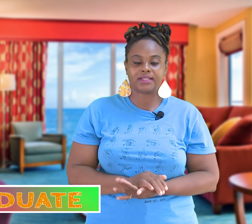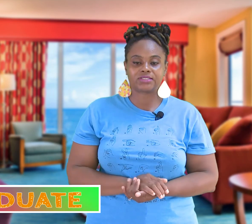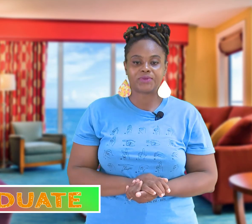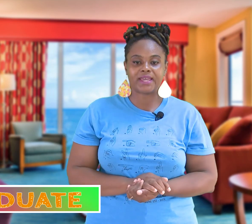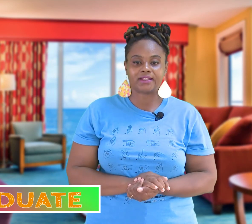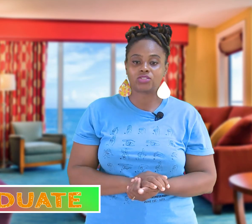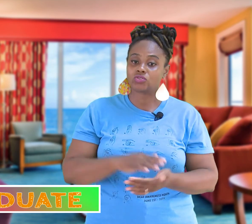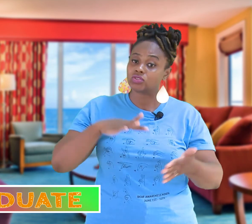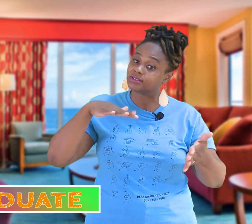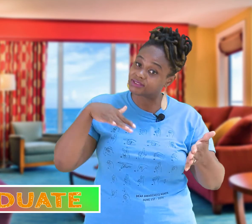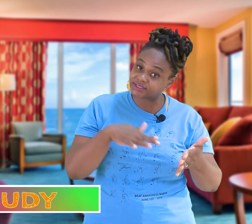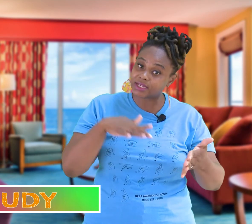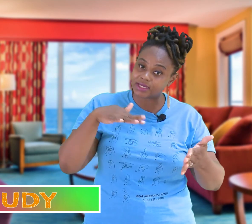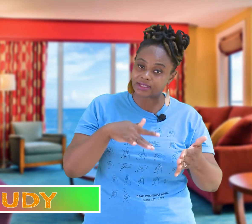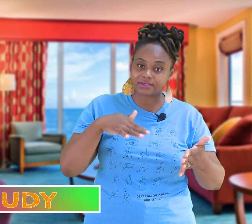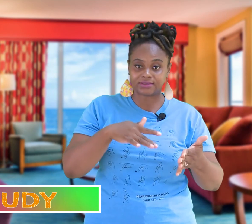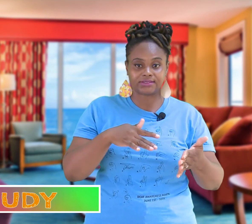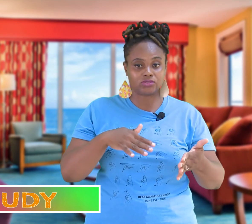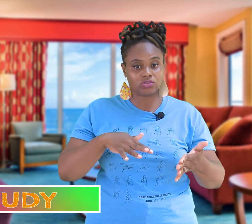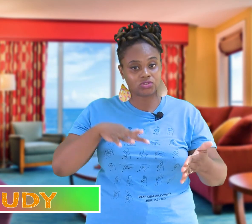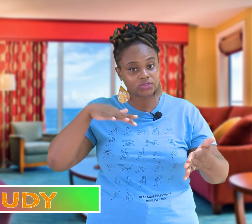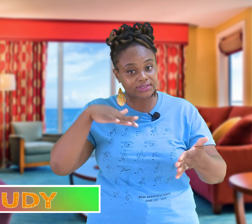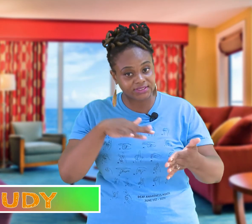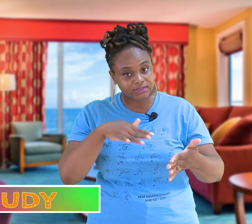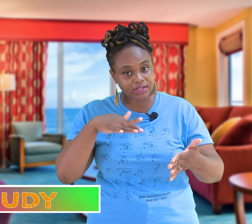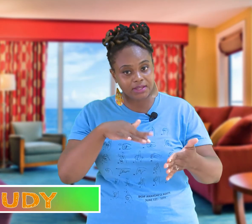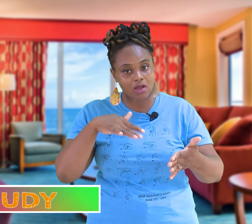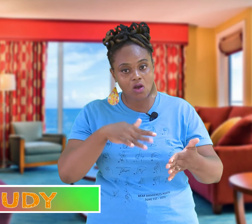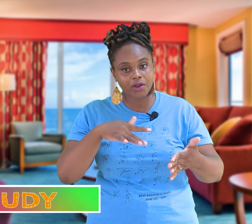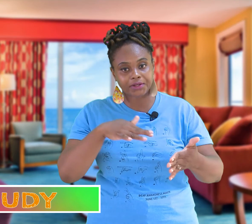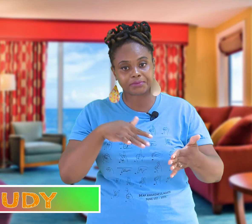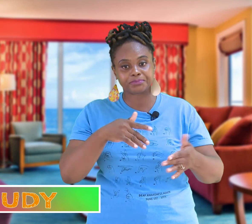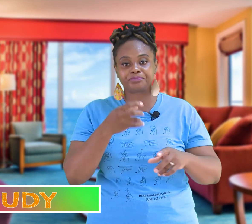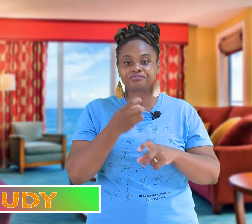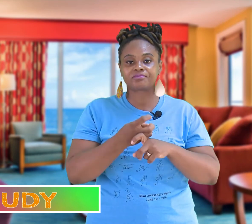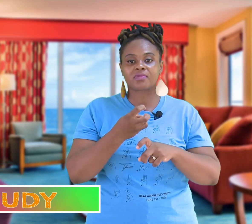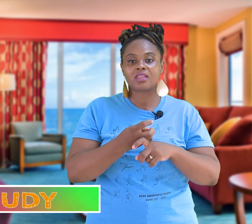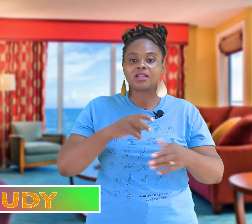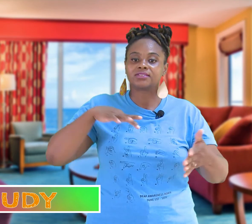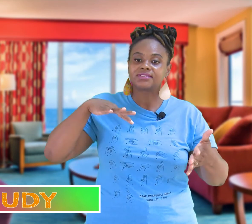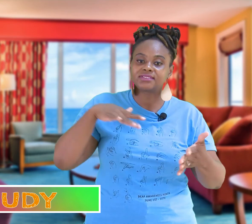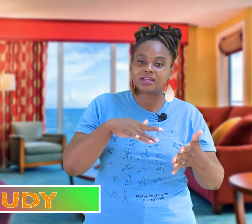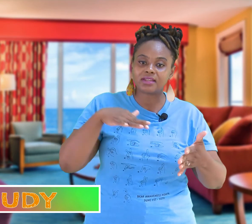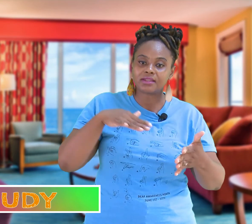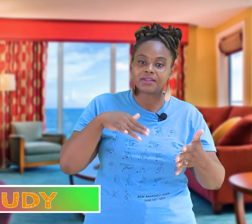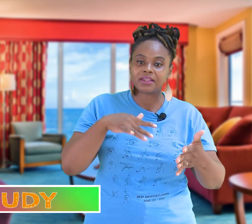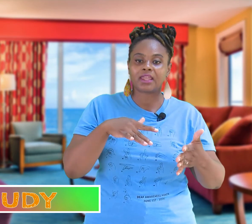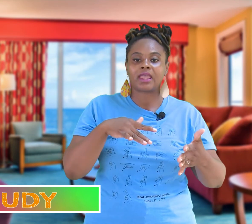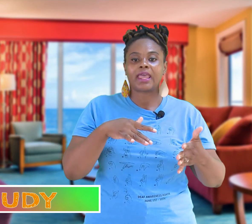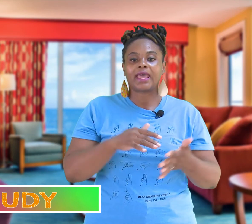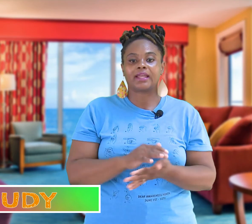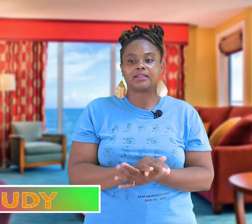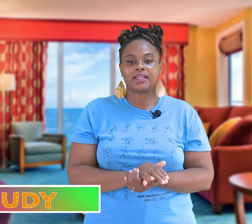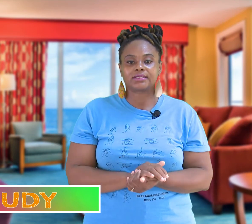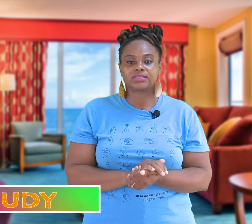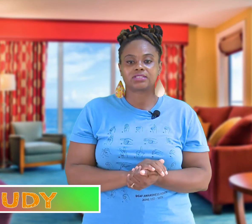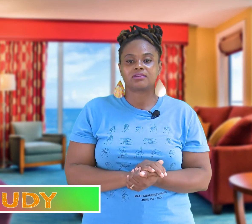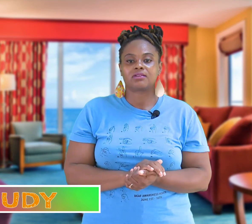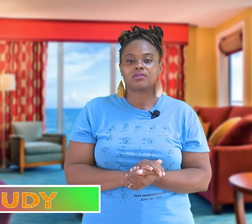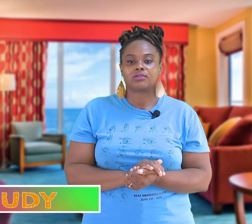Next, we had to study. It's good to study hard. Study. And next,